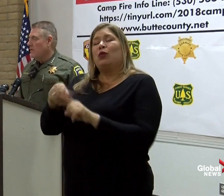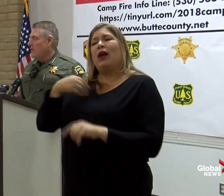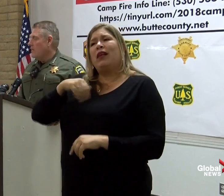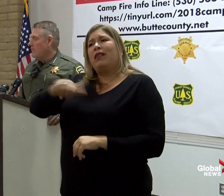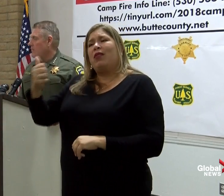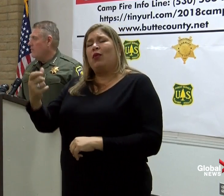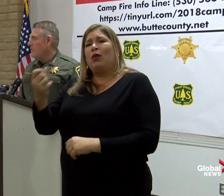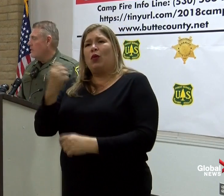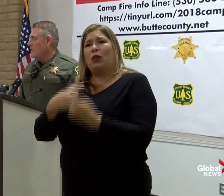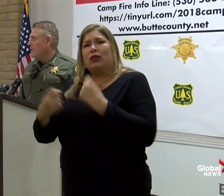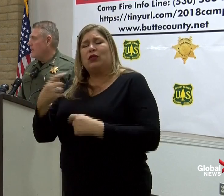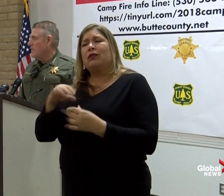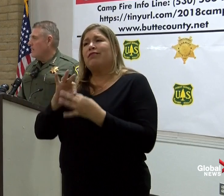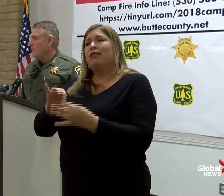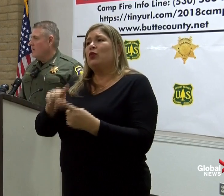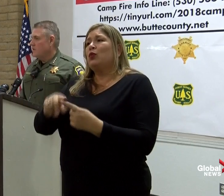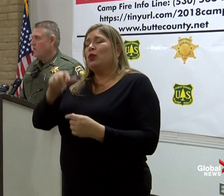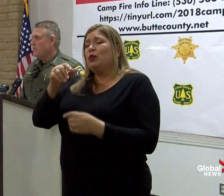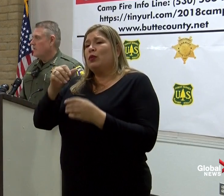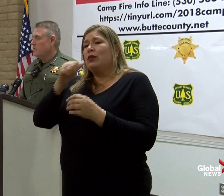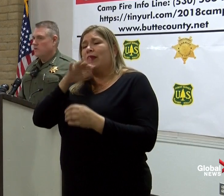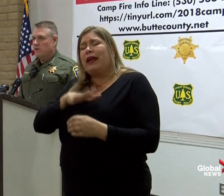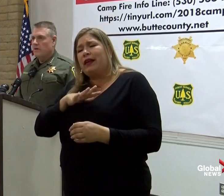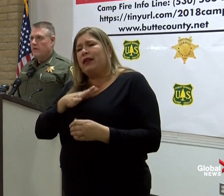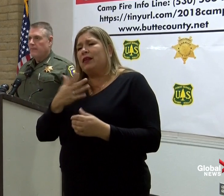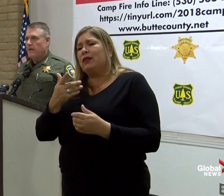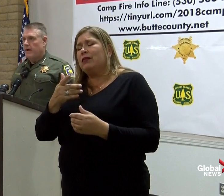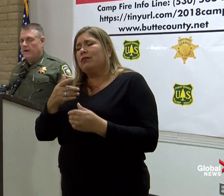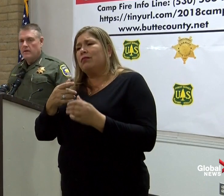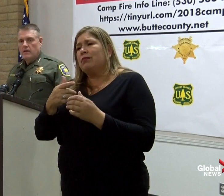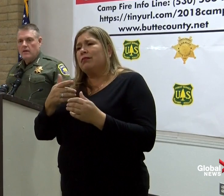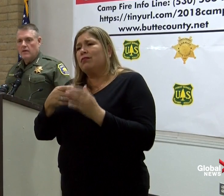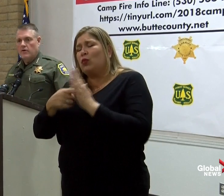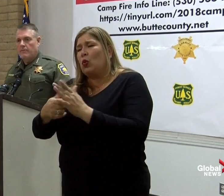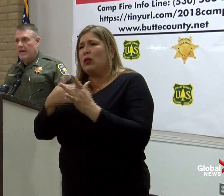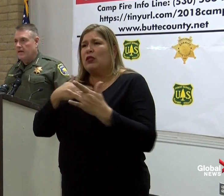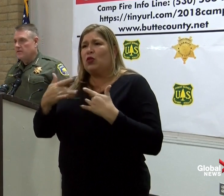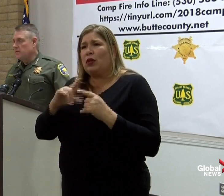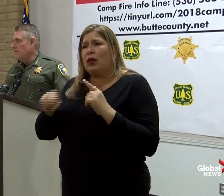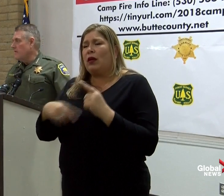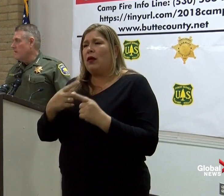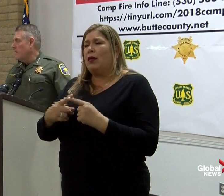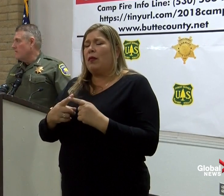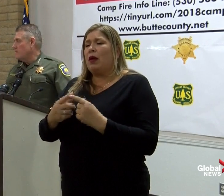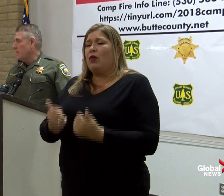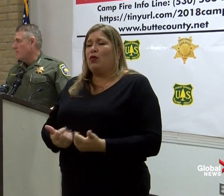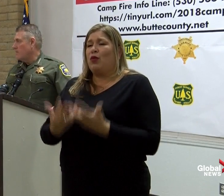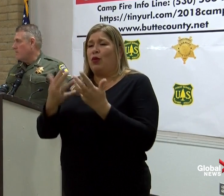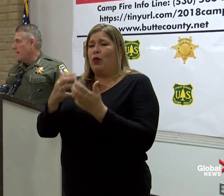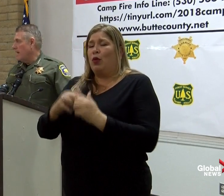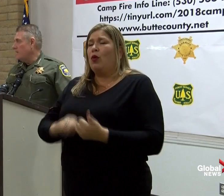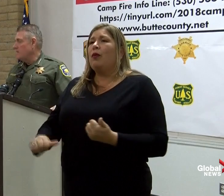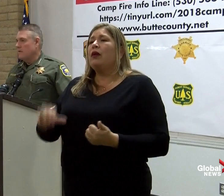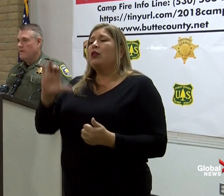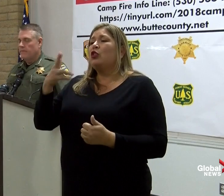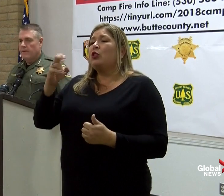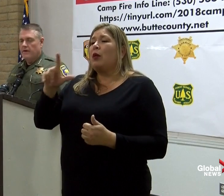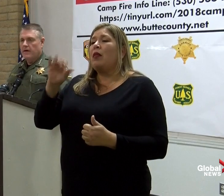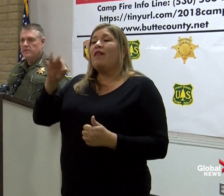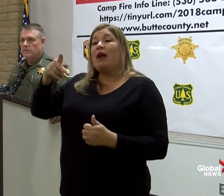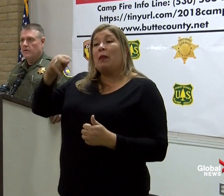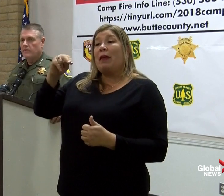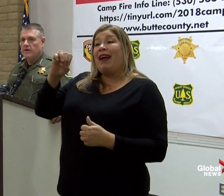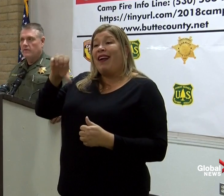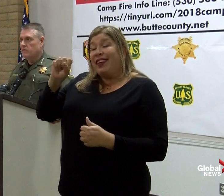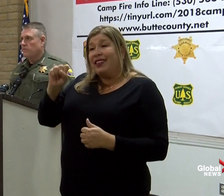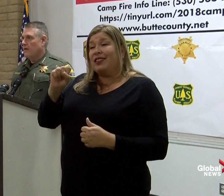question from a lady expressing concern about cremains at the Chapel of the Pines up in